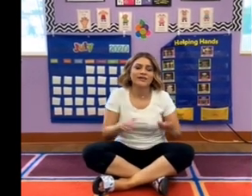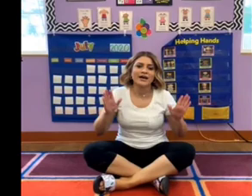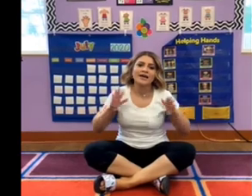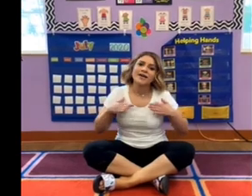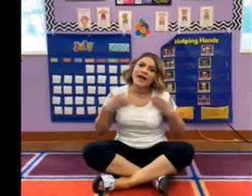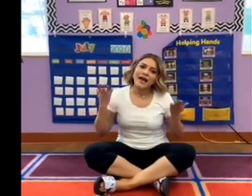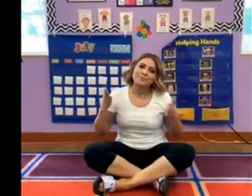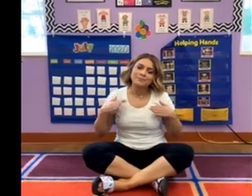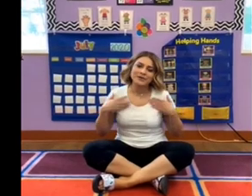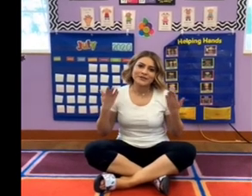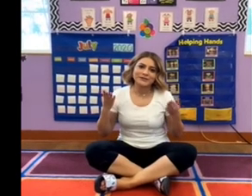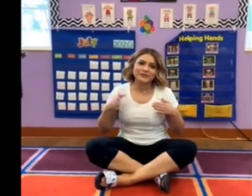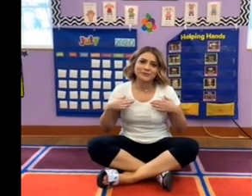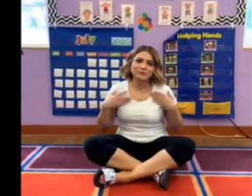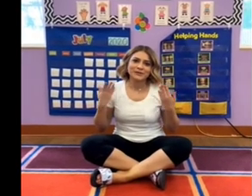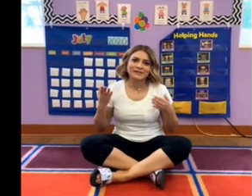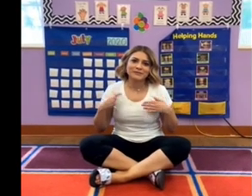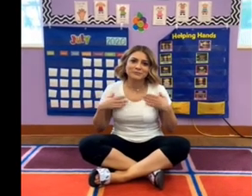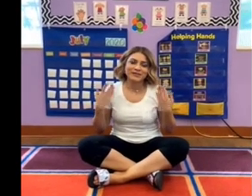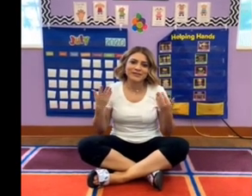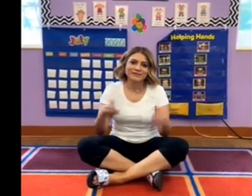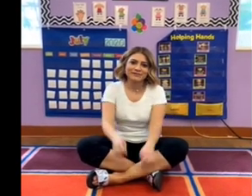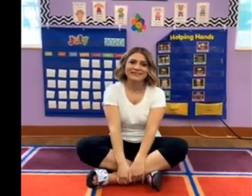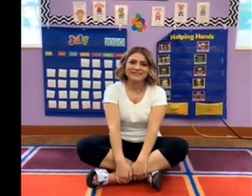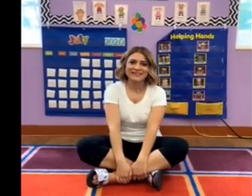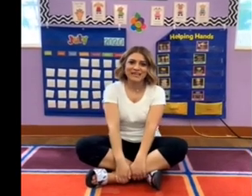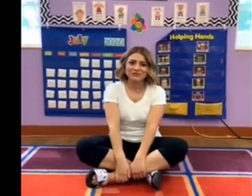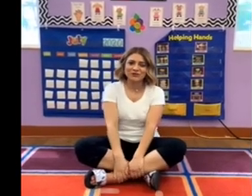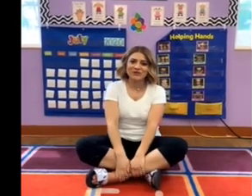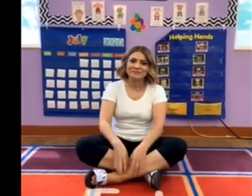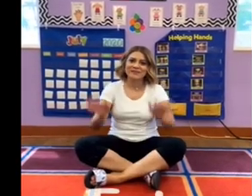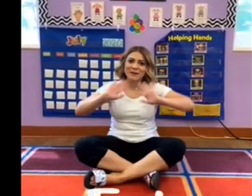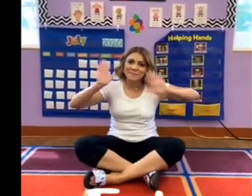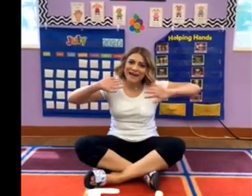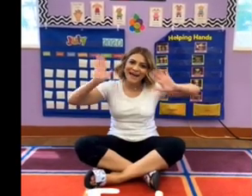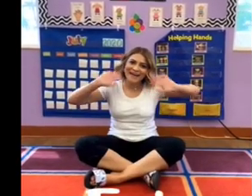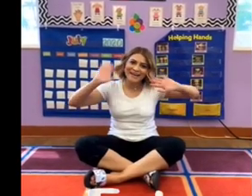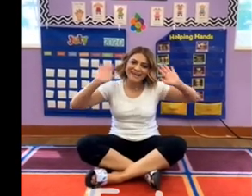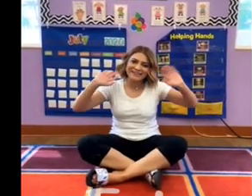happier we'll be. Thank you for joining me. Bye!